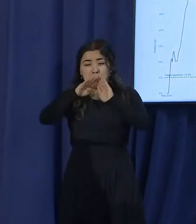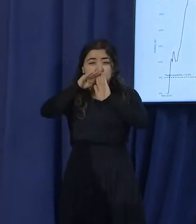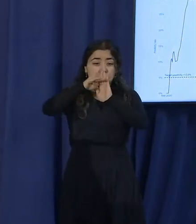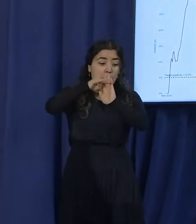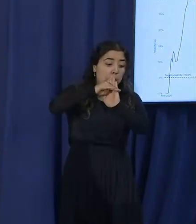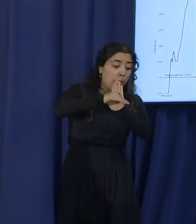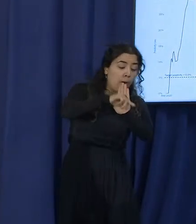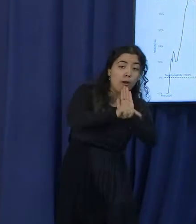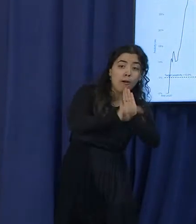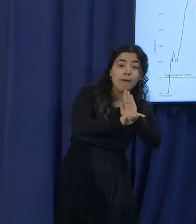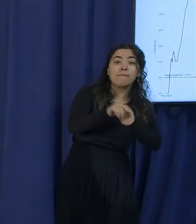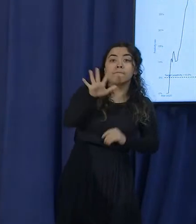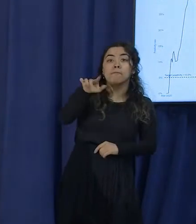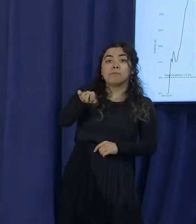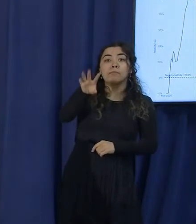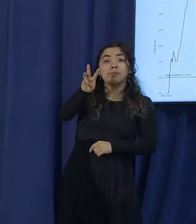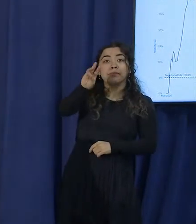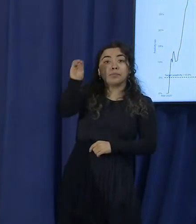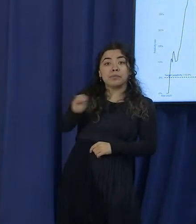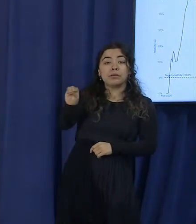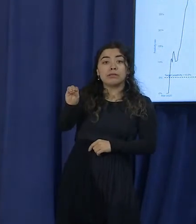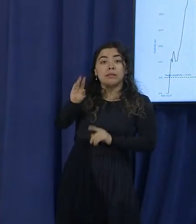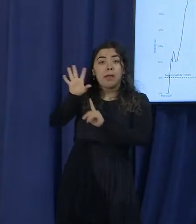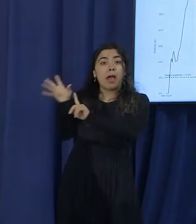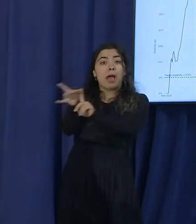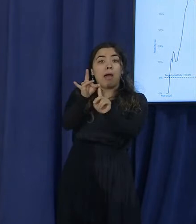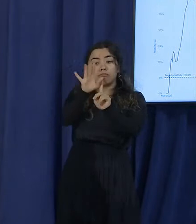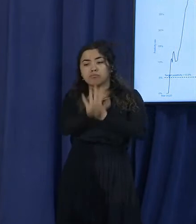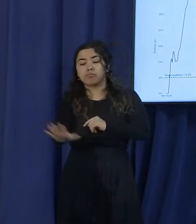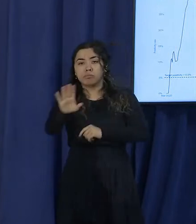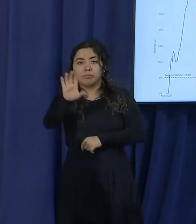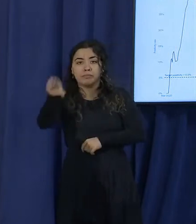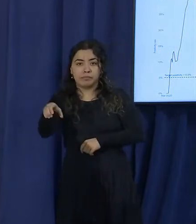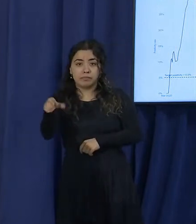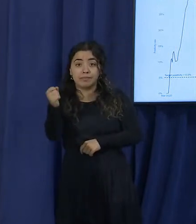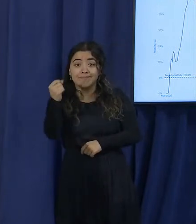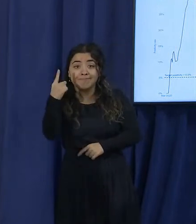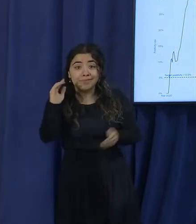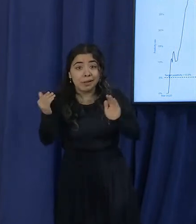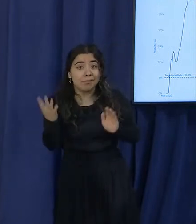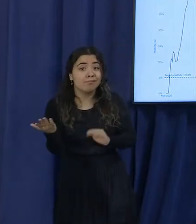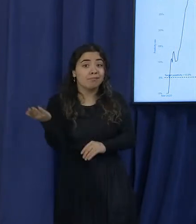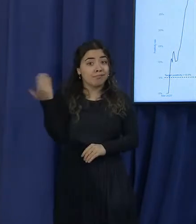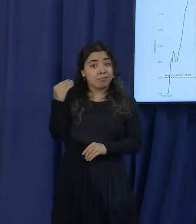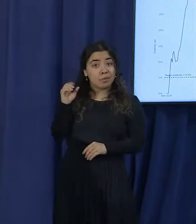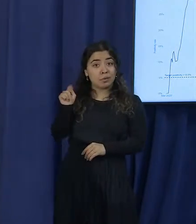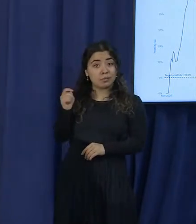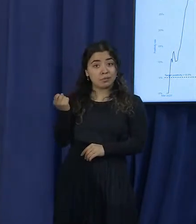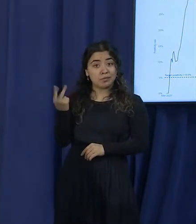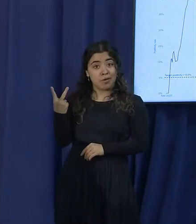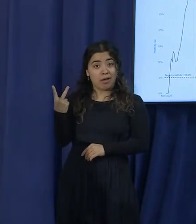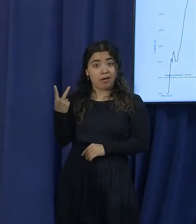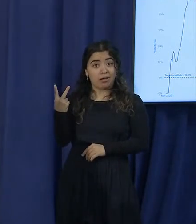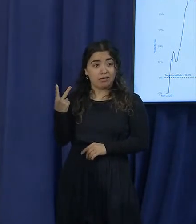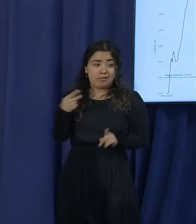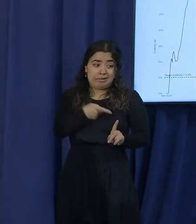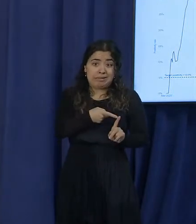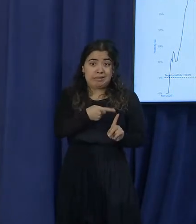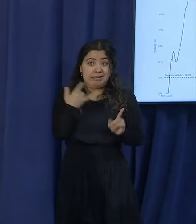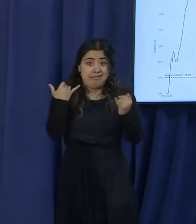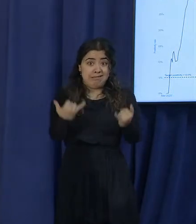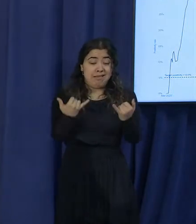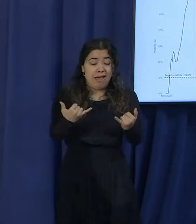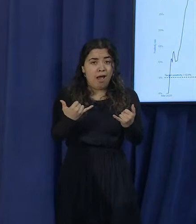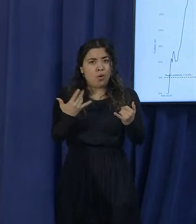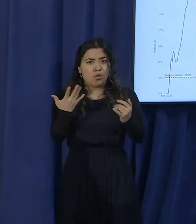5.6% test positivity across the city. That, again, is comparable to October 12th, the lowest that we've been in about 4